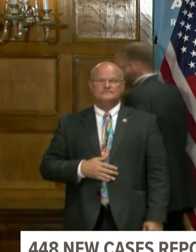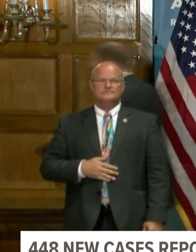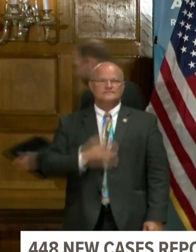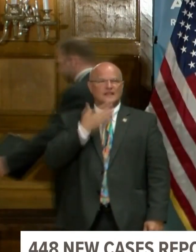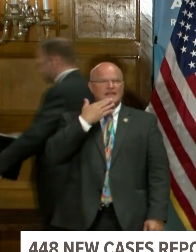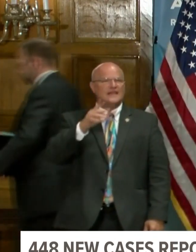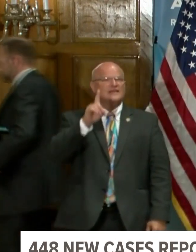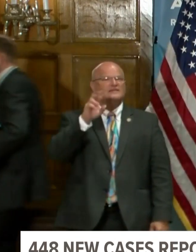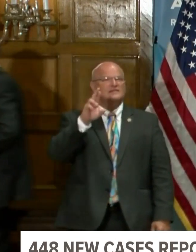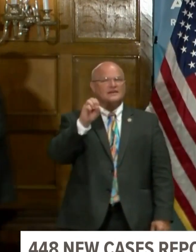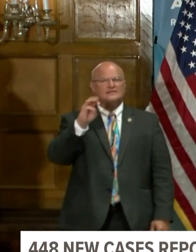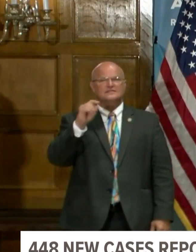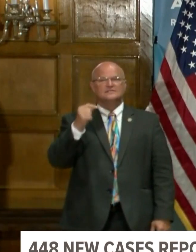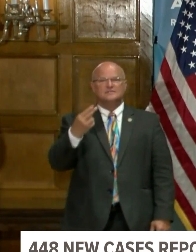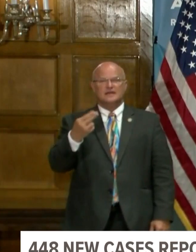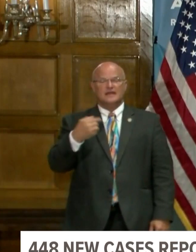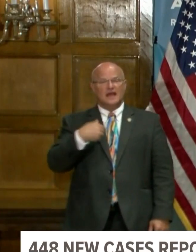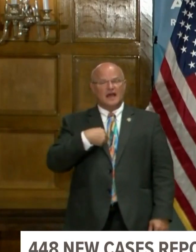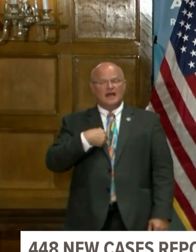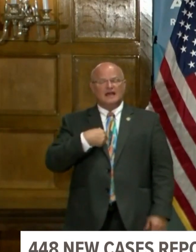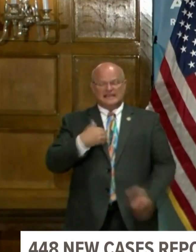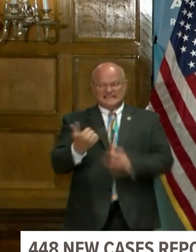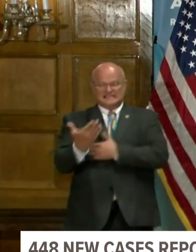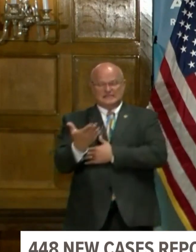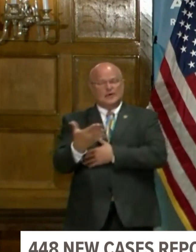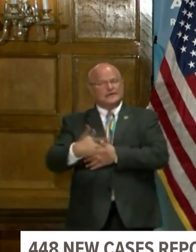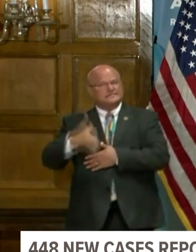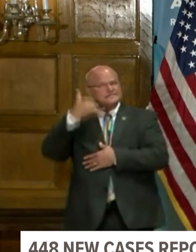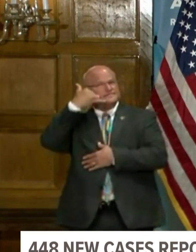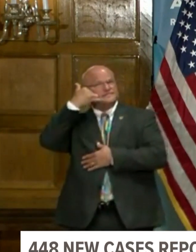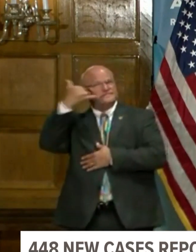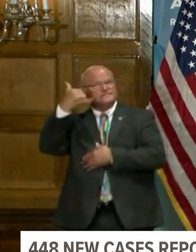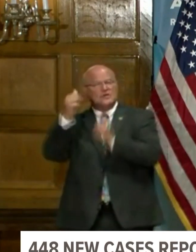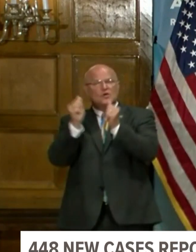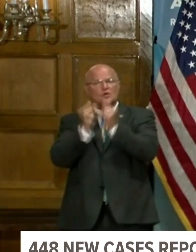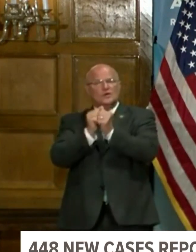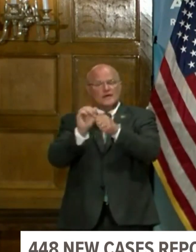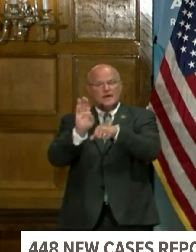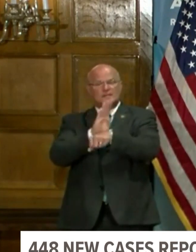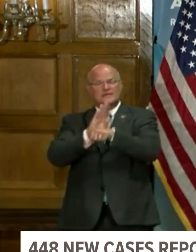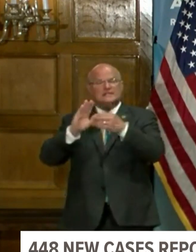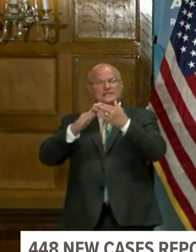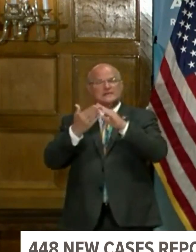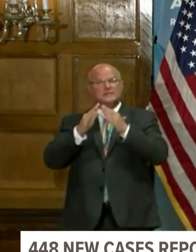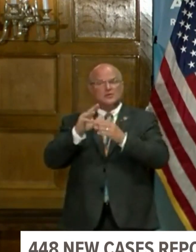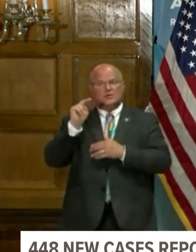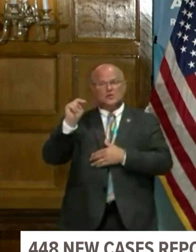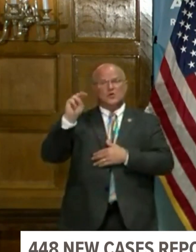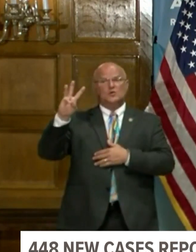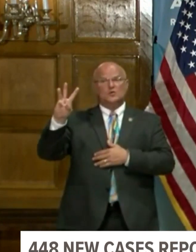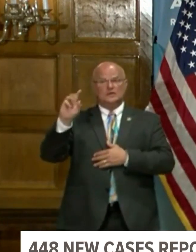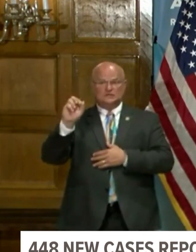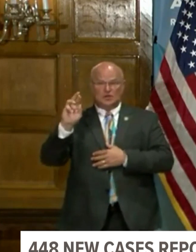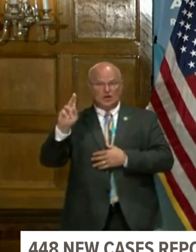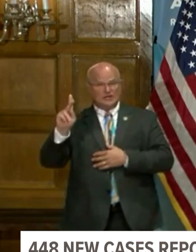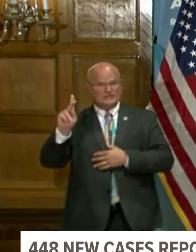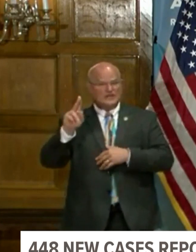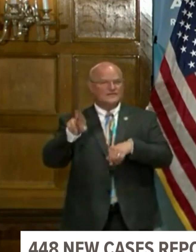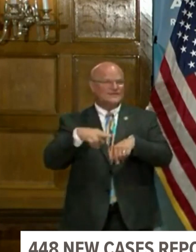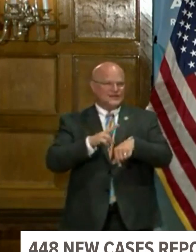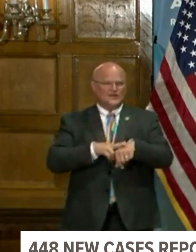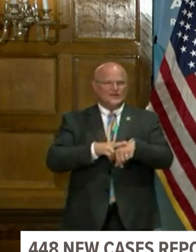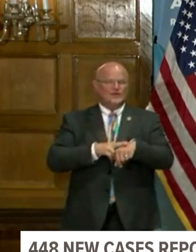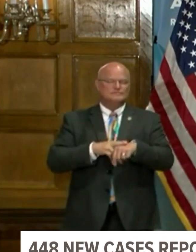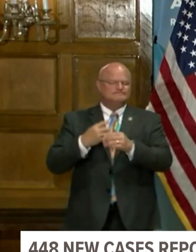Thank you, Dr. Smith. And I was on a call today with the business community in Northwest Arkansas. And of